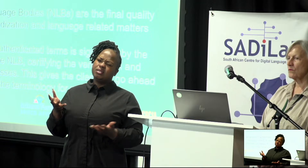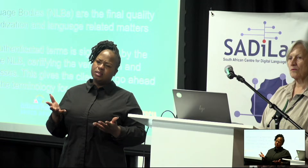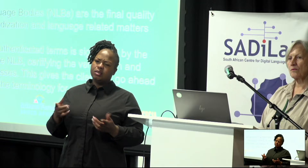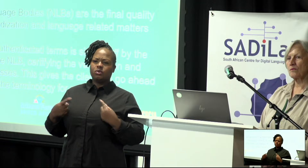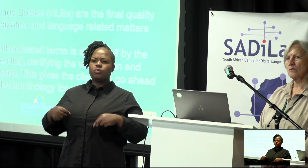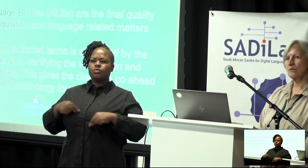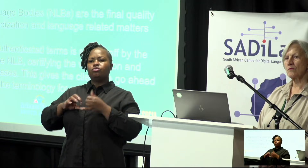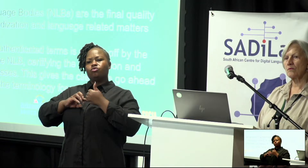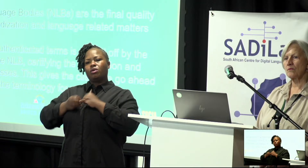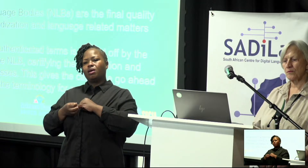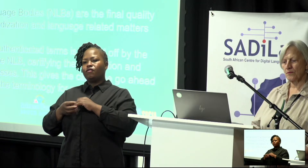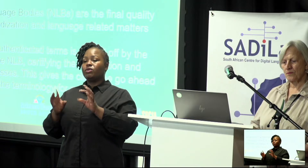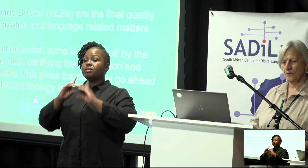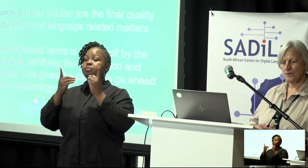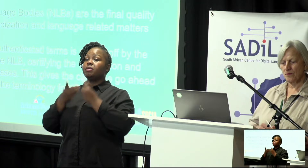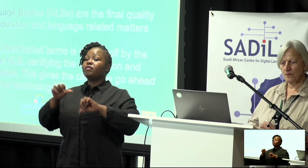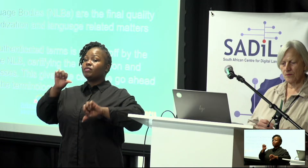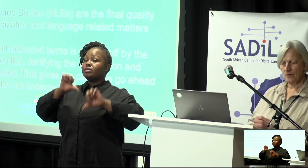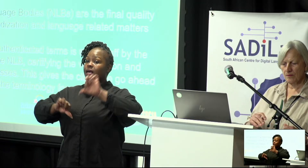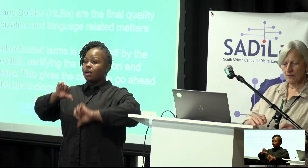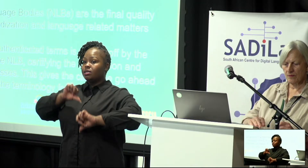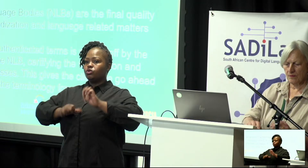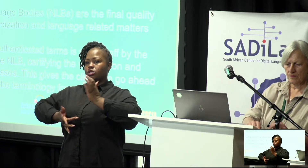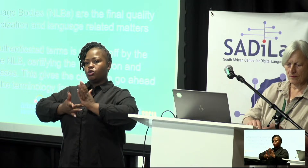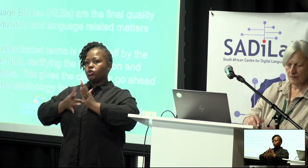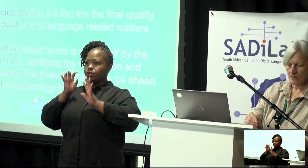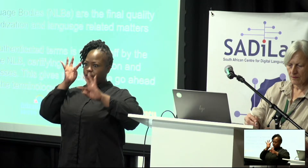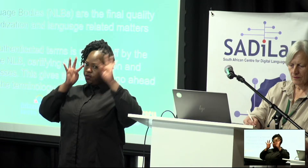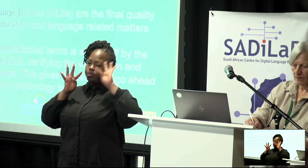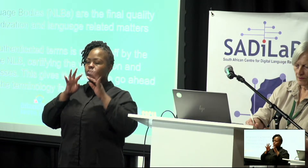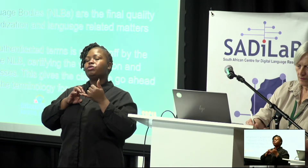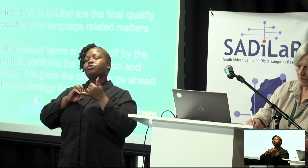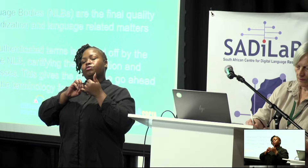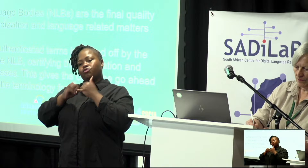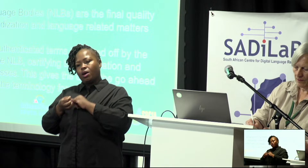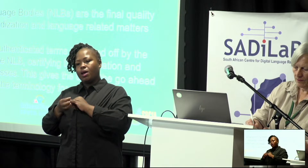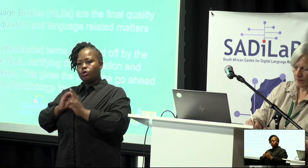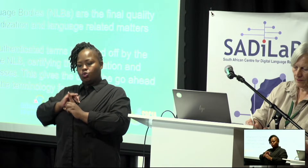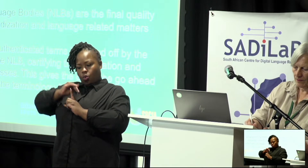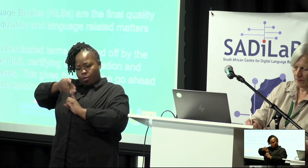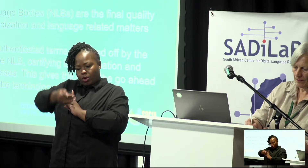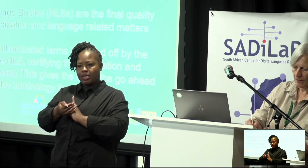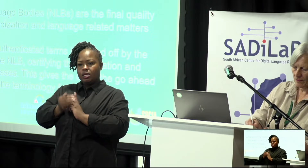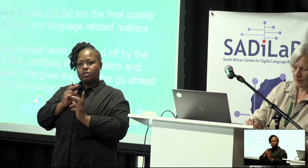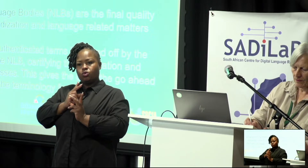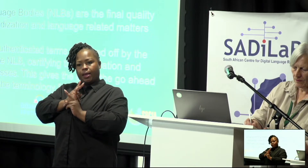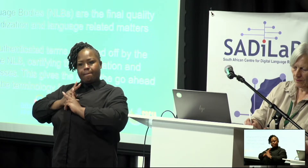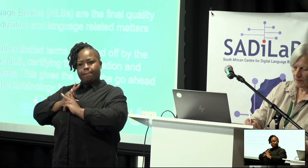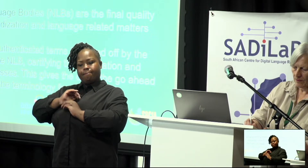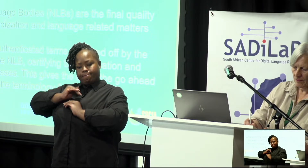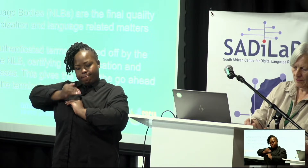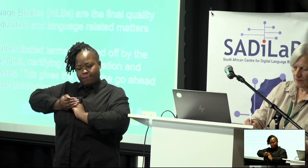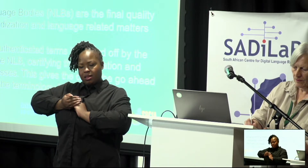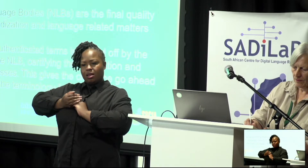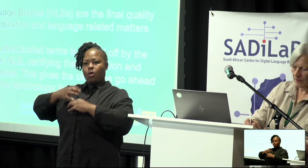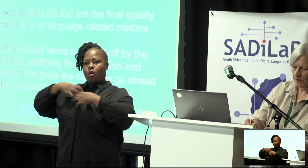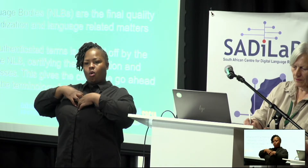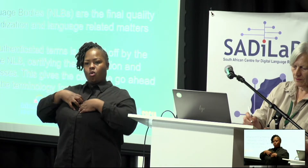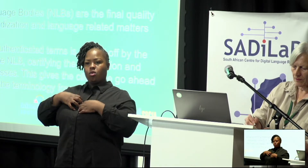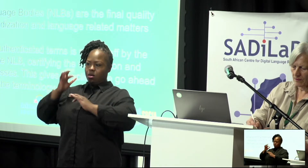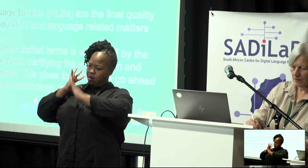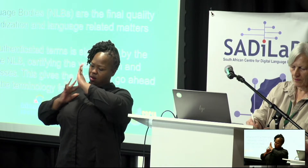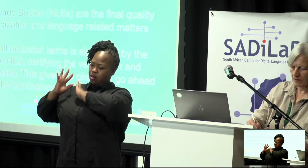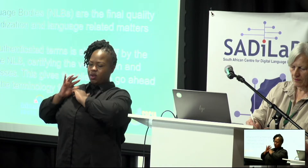as from the Department of Science and Technology and Innovation that we are doing to preserve those indigenous languages in